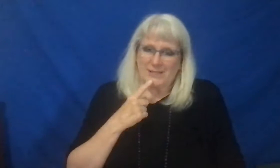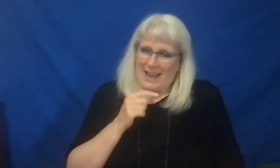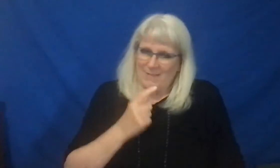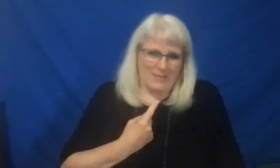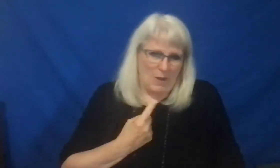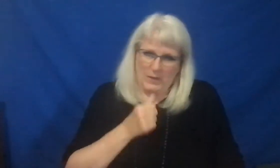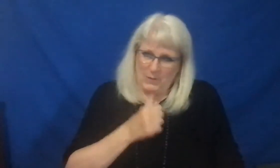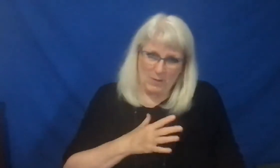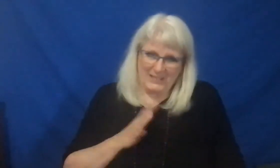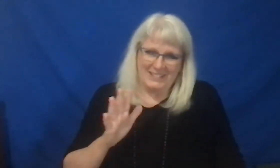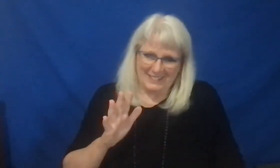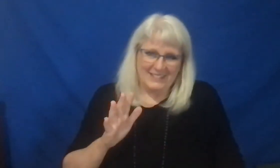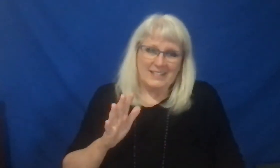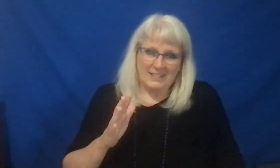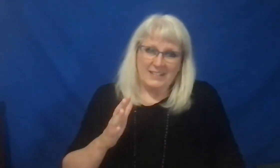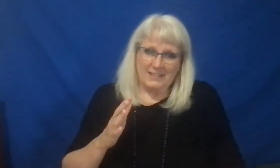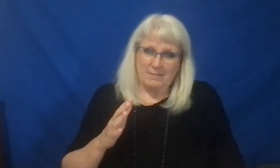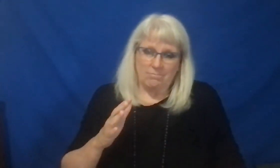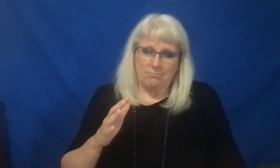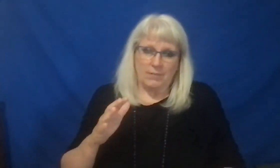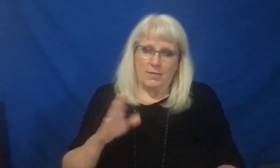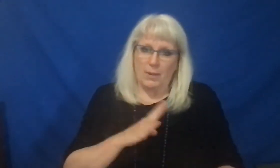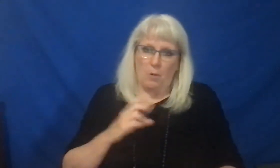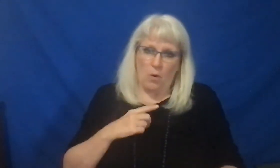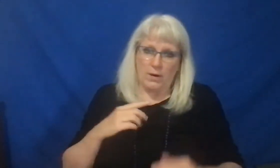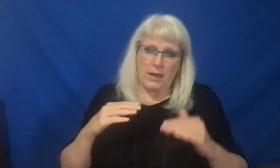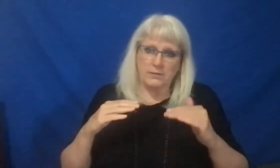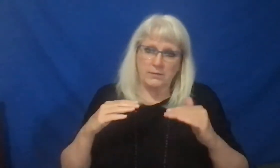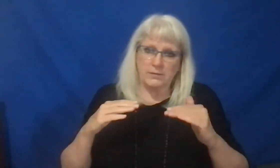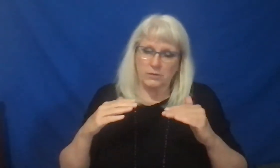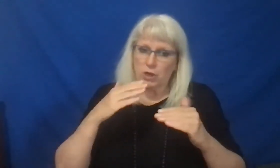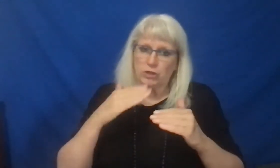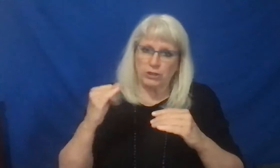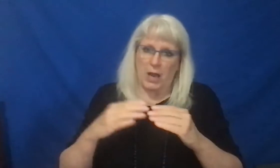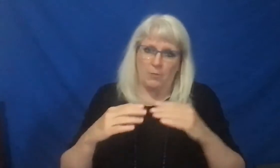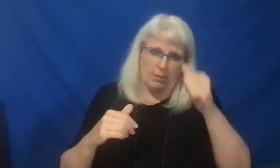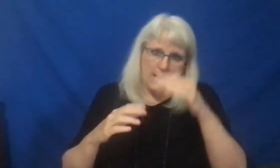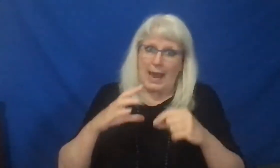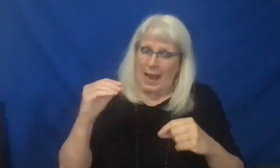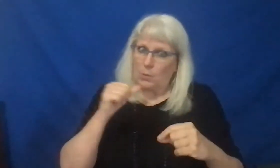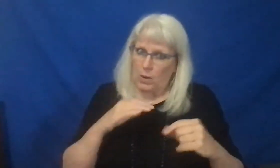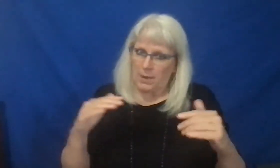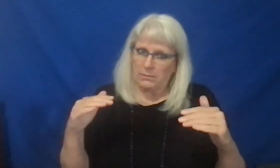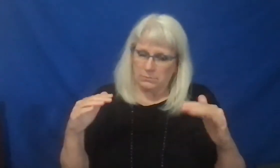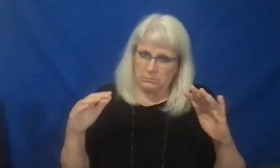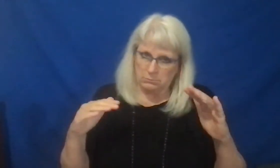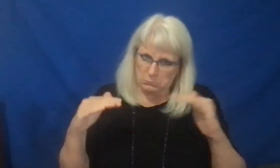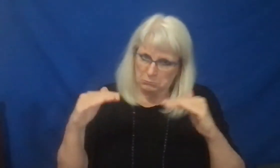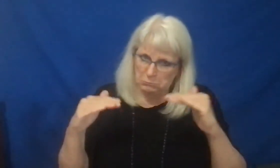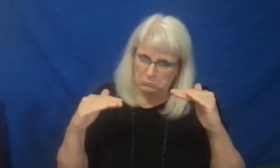I love the representation at the board with women. I think AA is doing a really good job there. But I got to share about